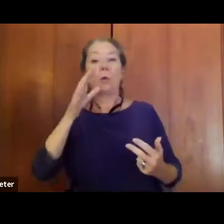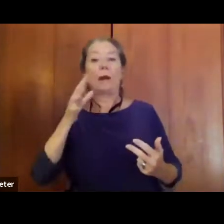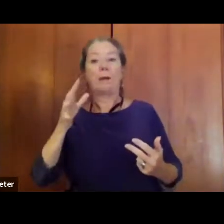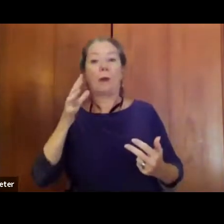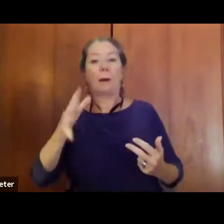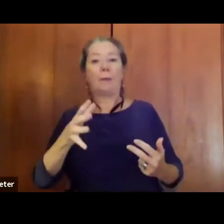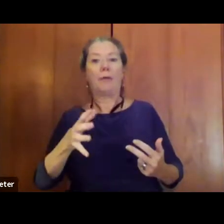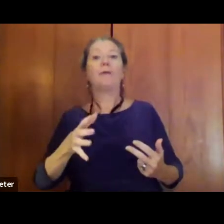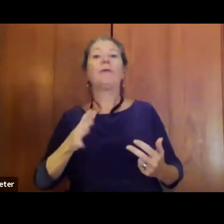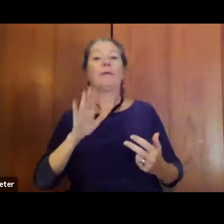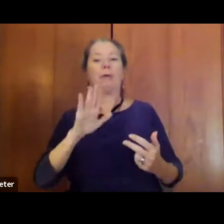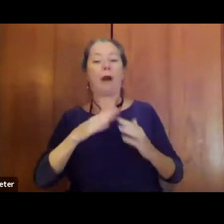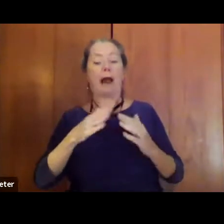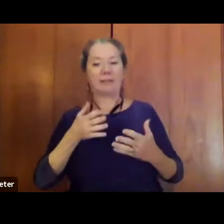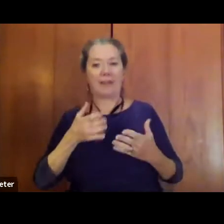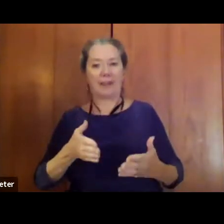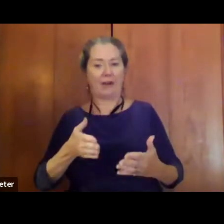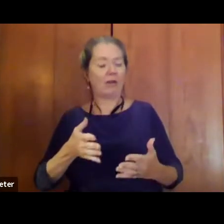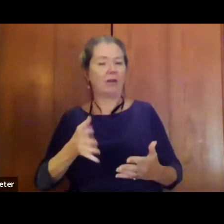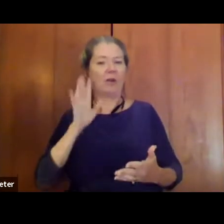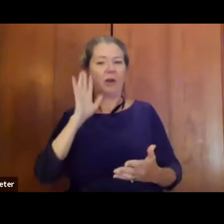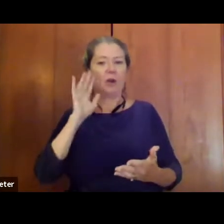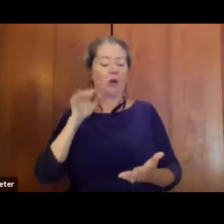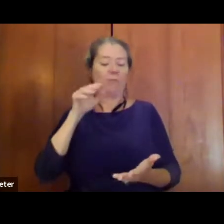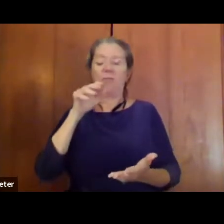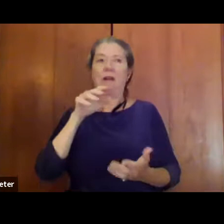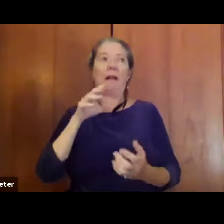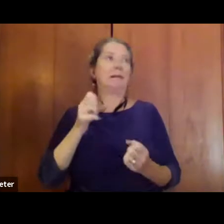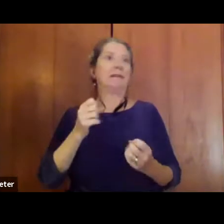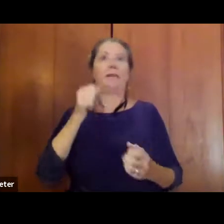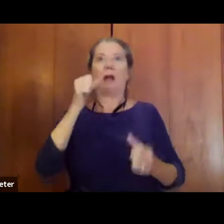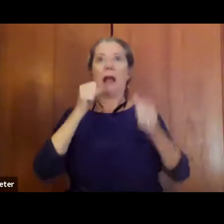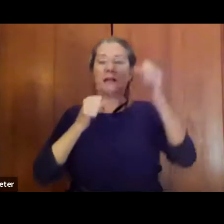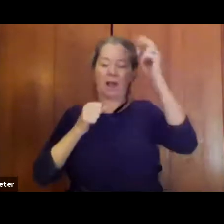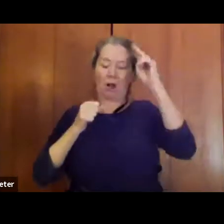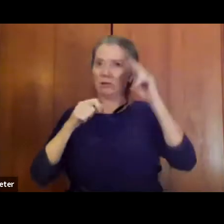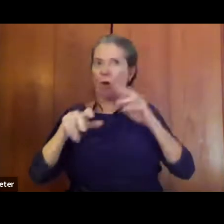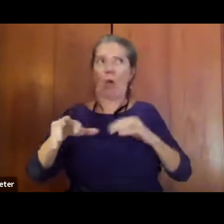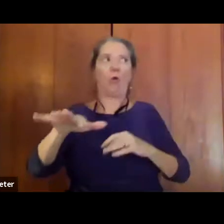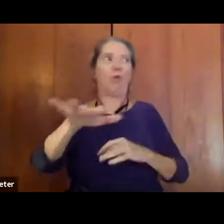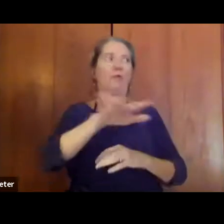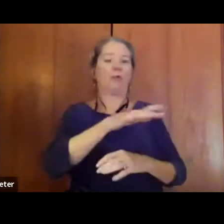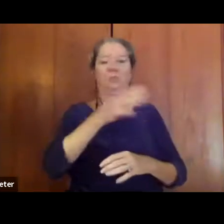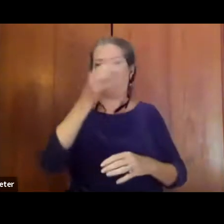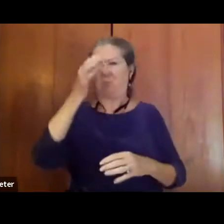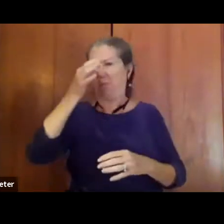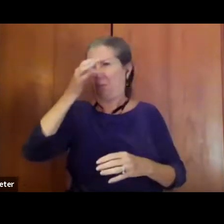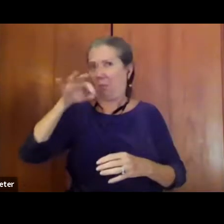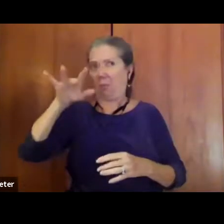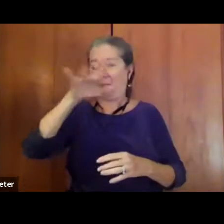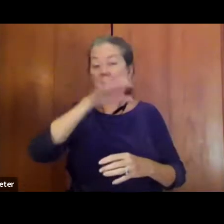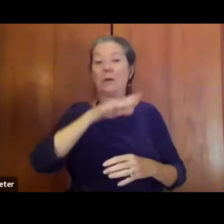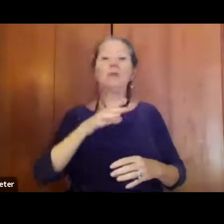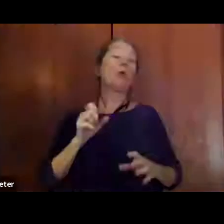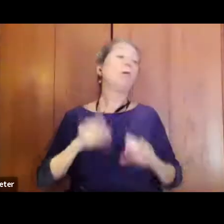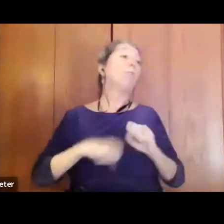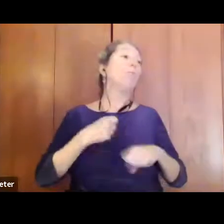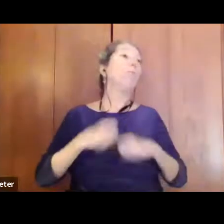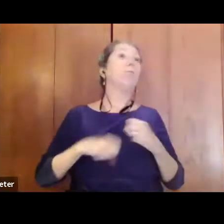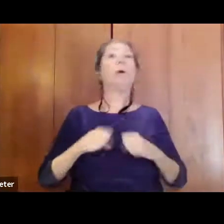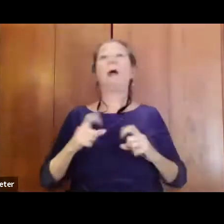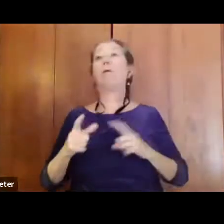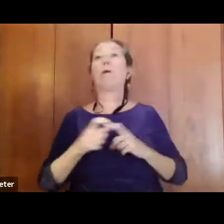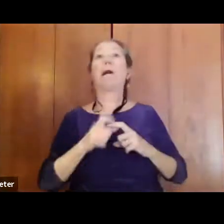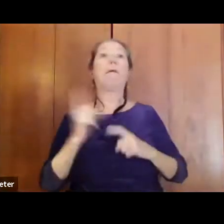as it was centrally located to several of my aunts and uncles. And we'd spend the summer riding bikes and running between